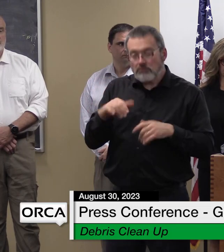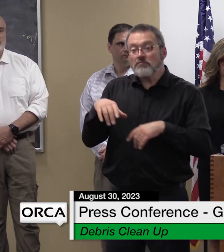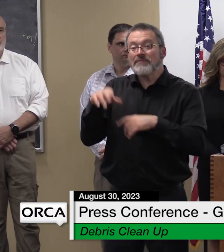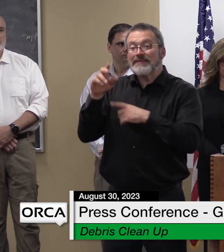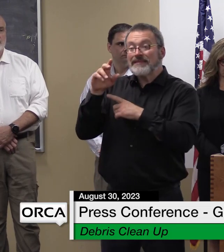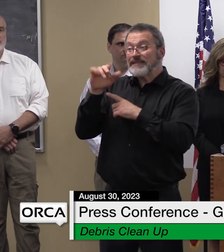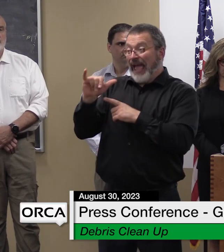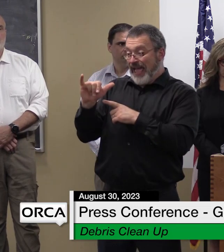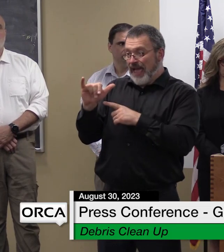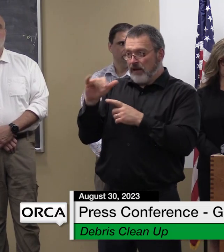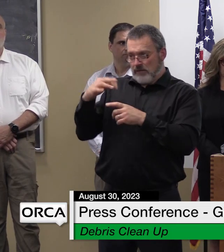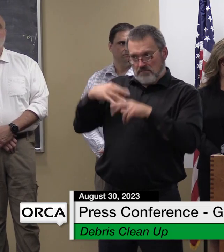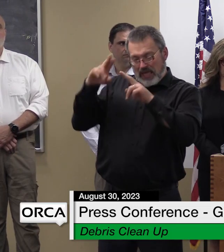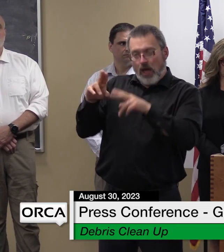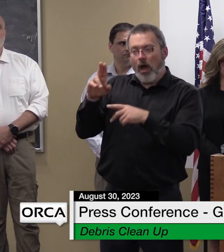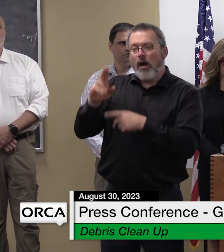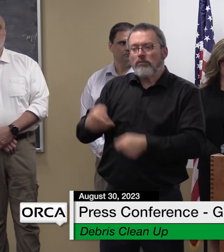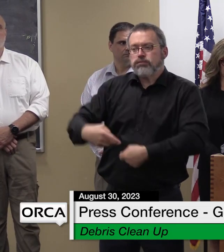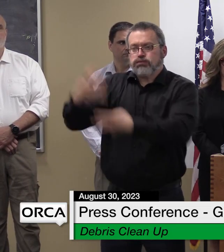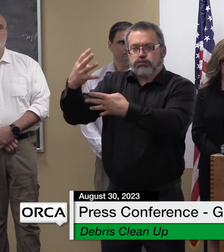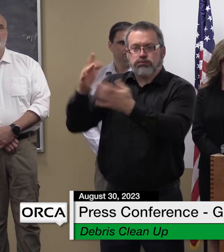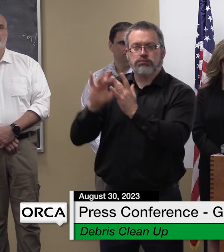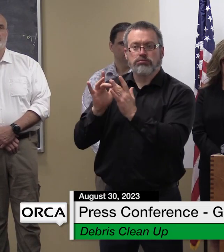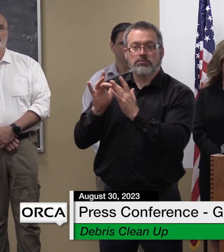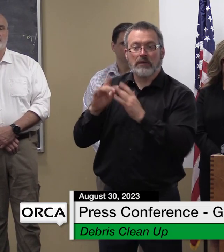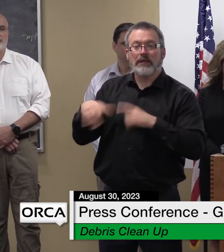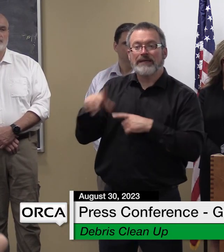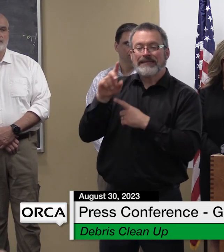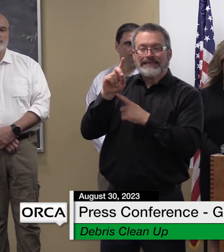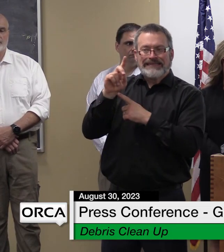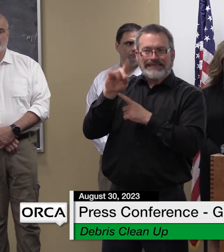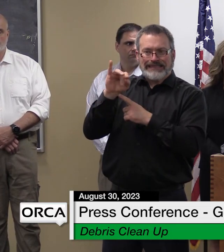case, or they can fax it to